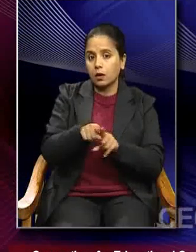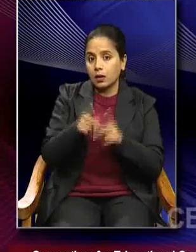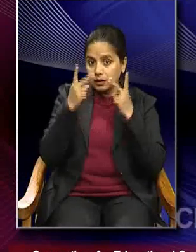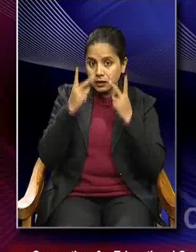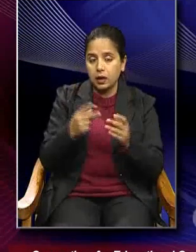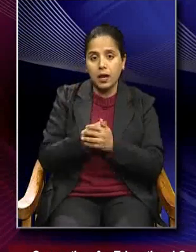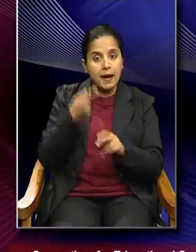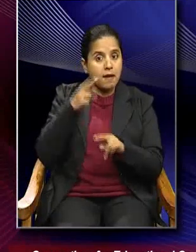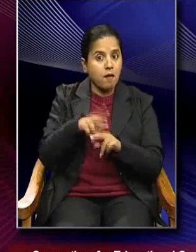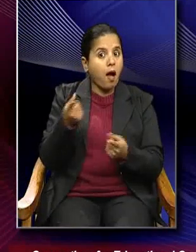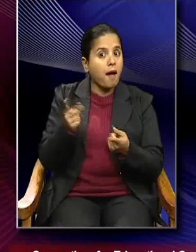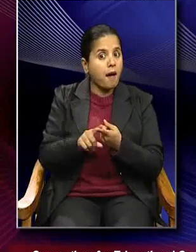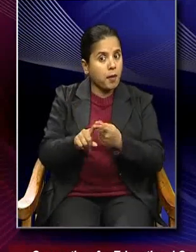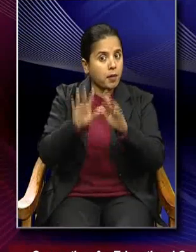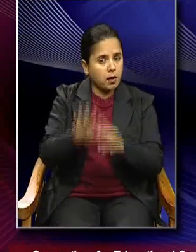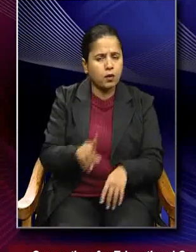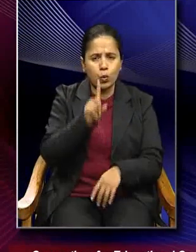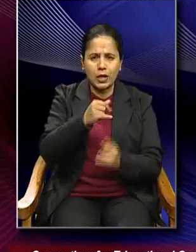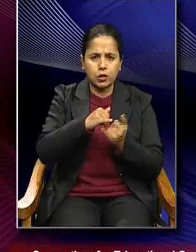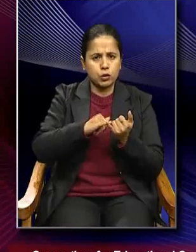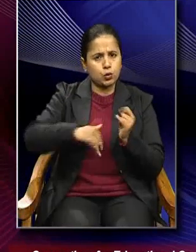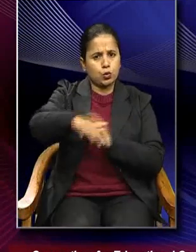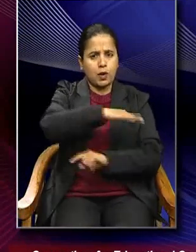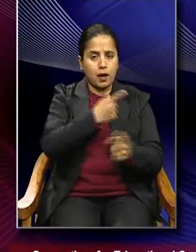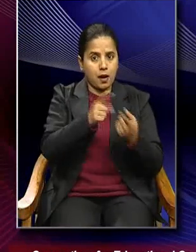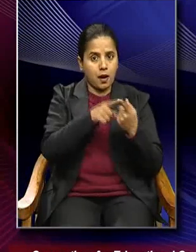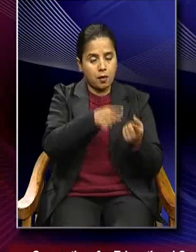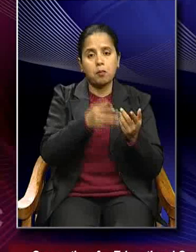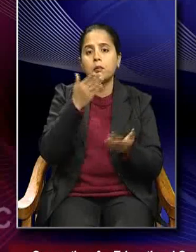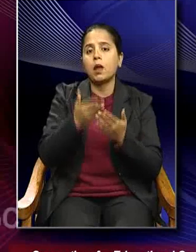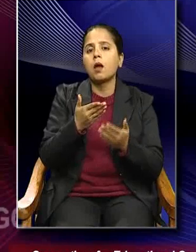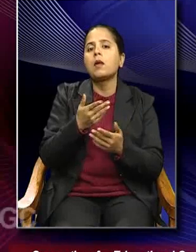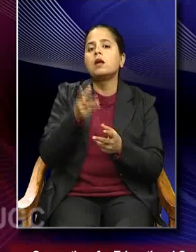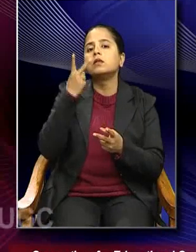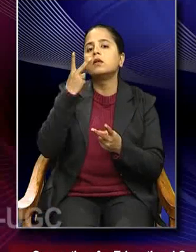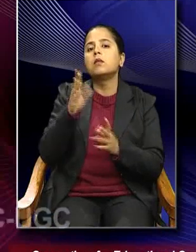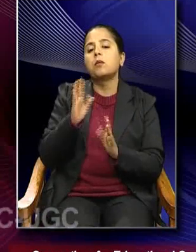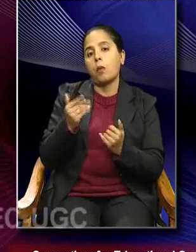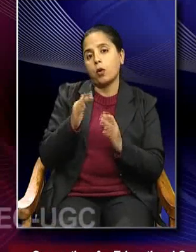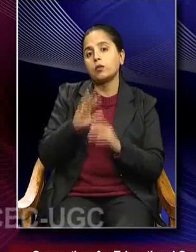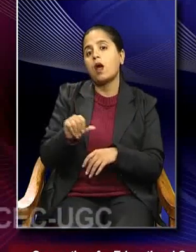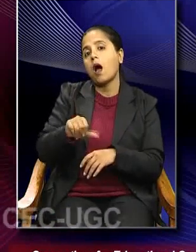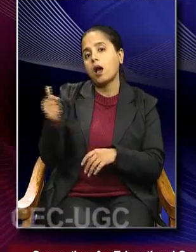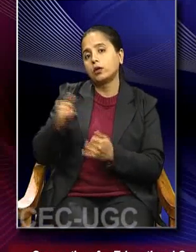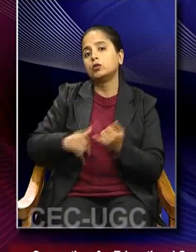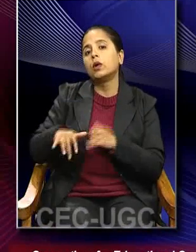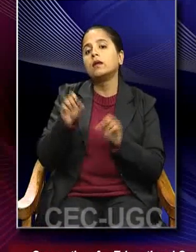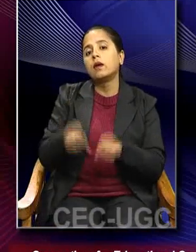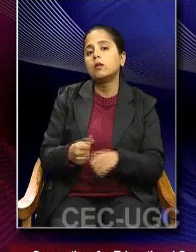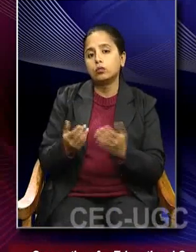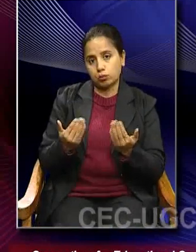that if it happened in one society, it was assumed to happen in the other